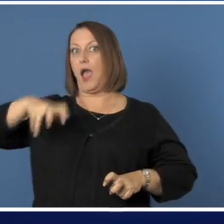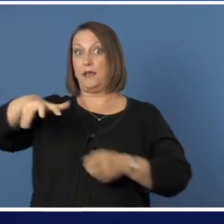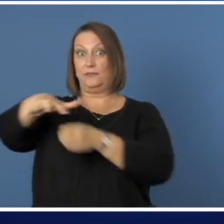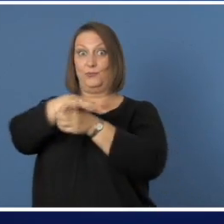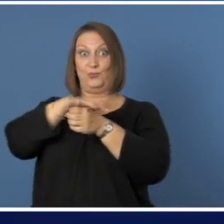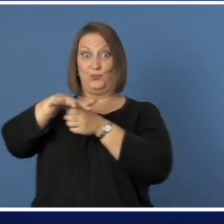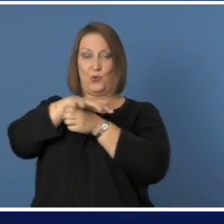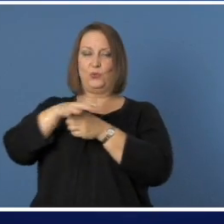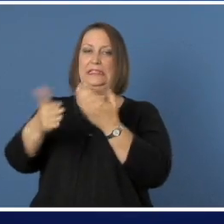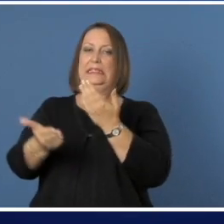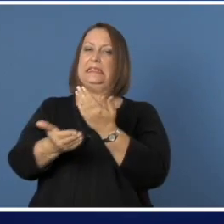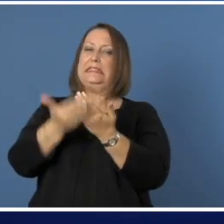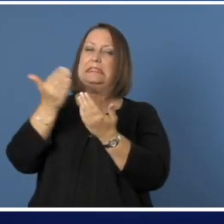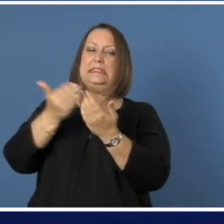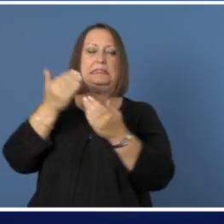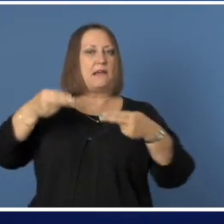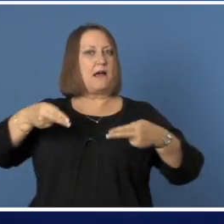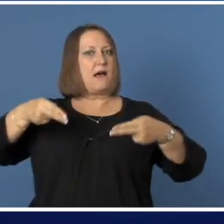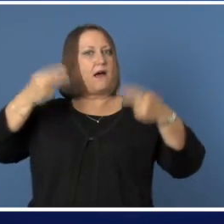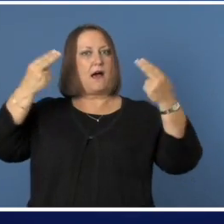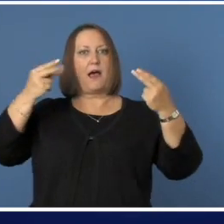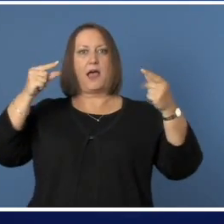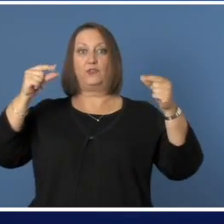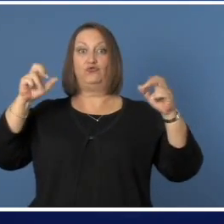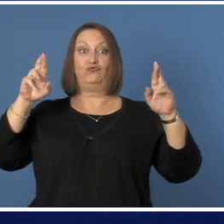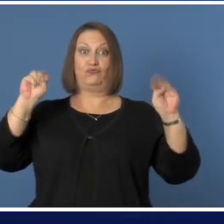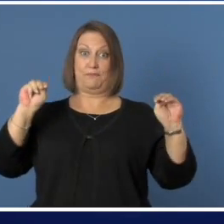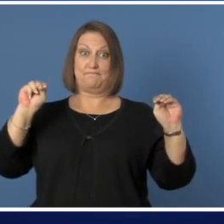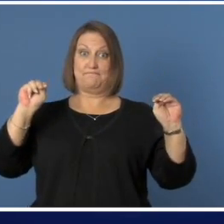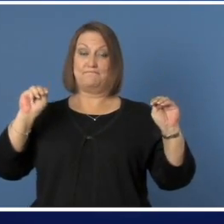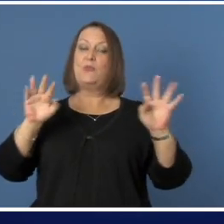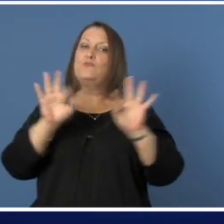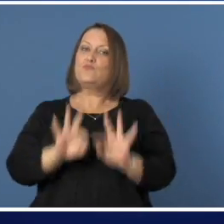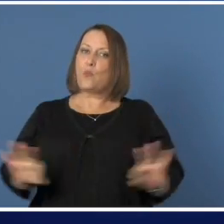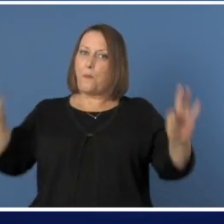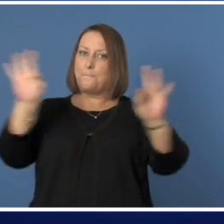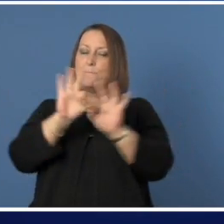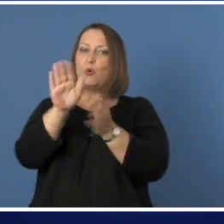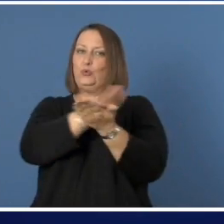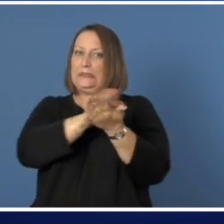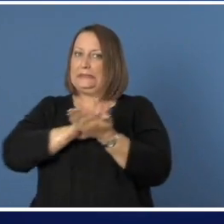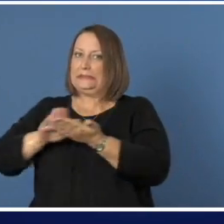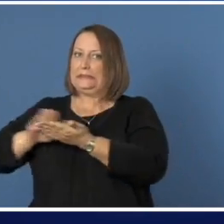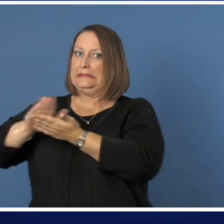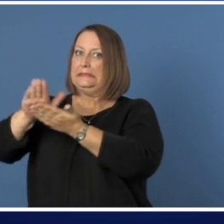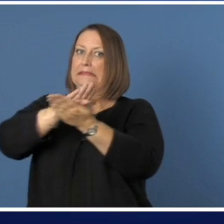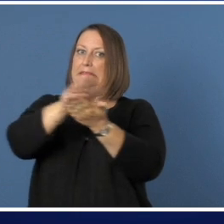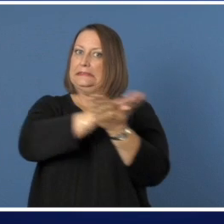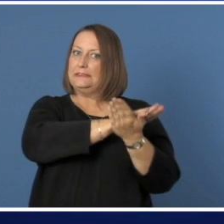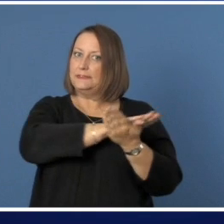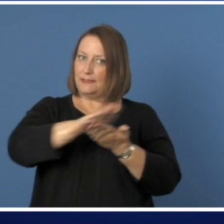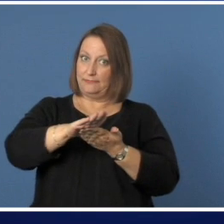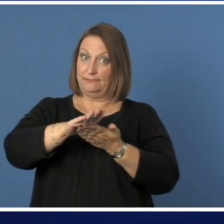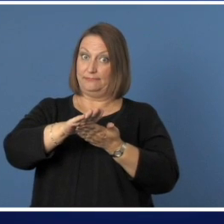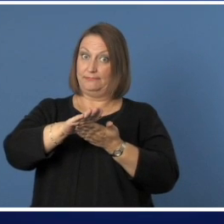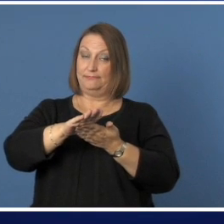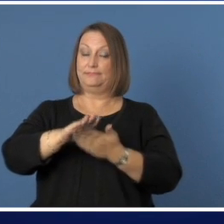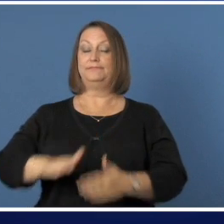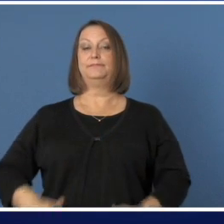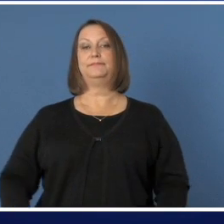and bathroom Two rooms that can have high concentrations of bacteria and other infectious